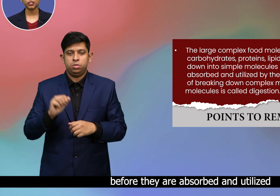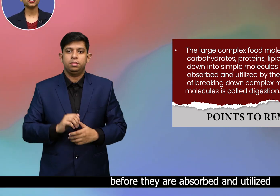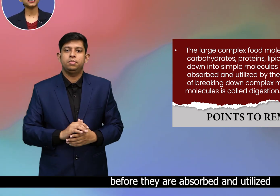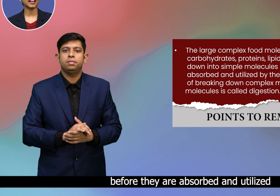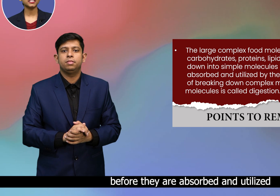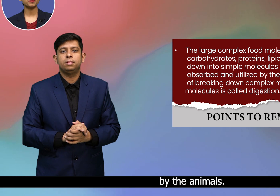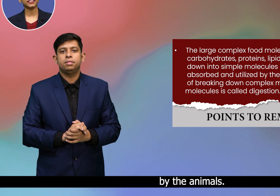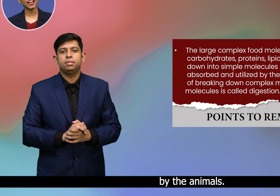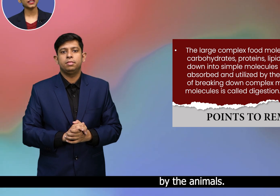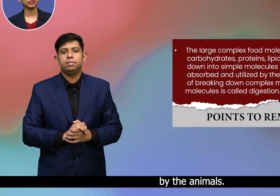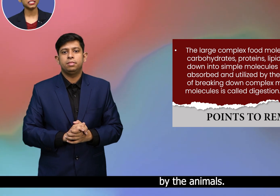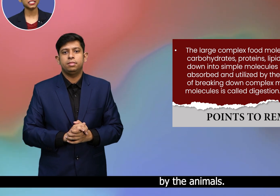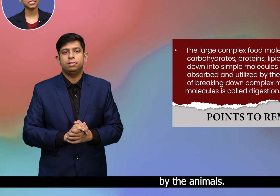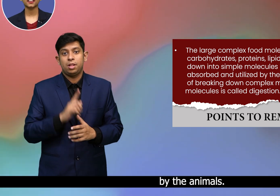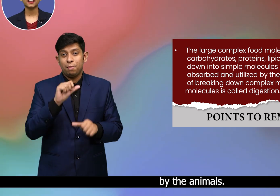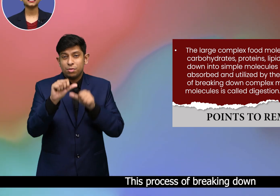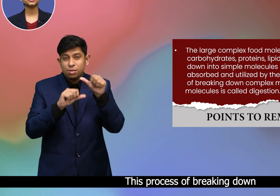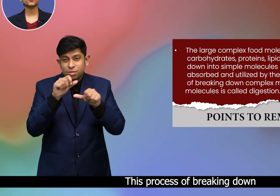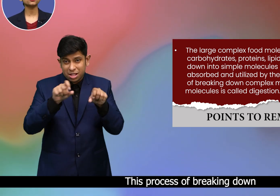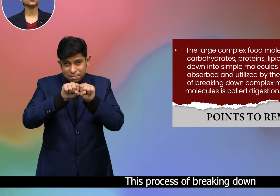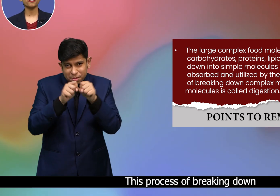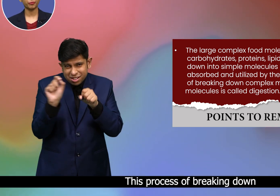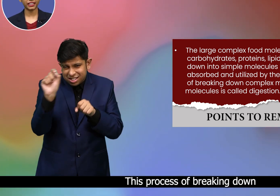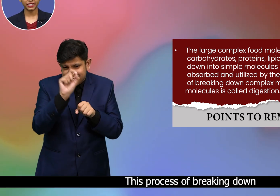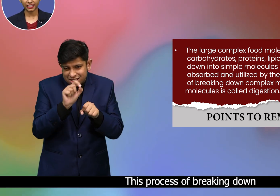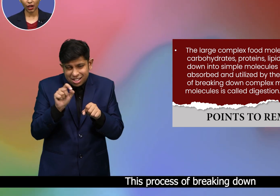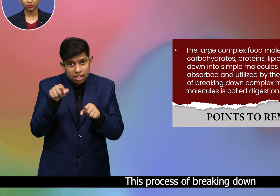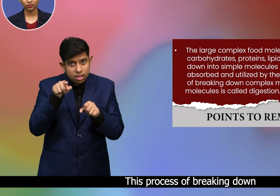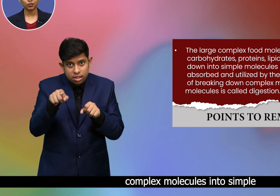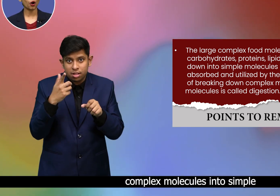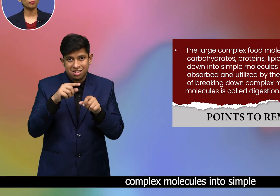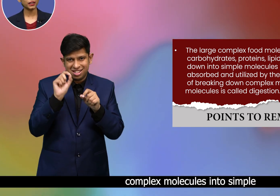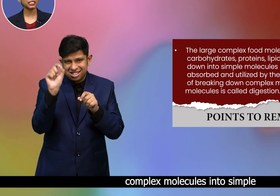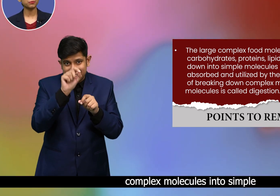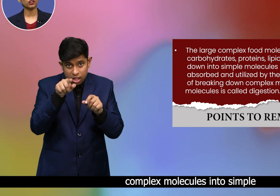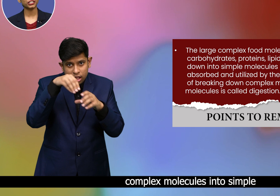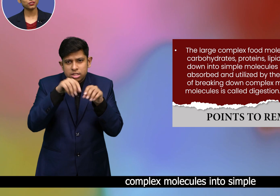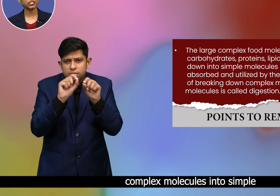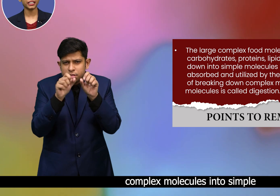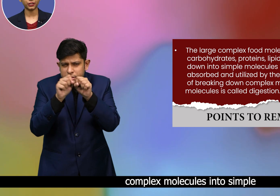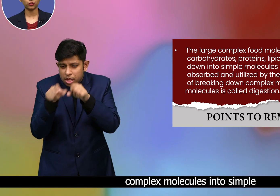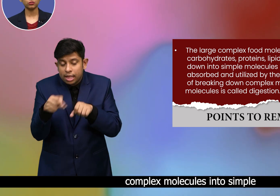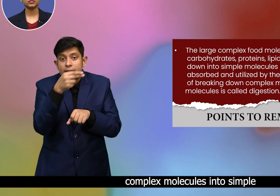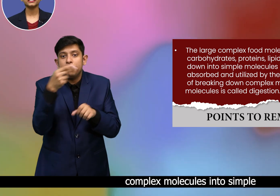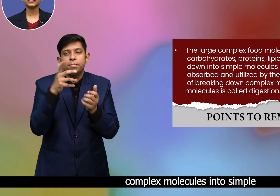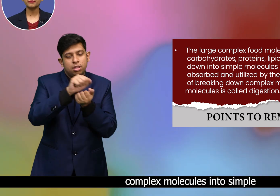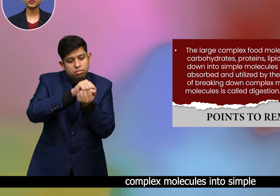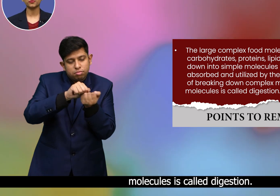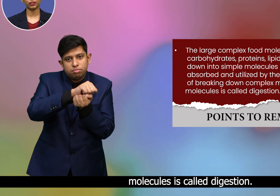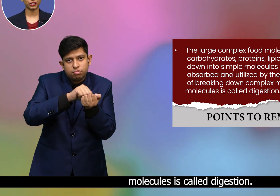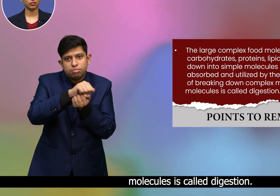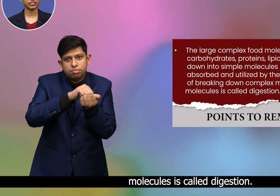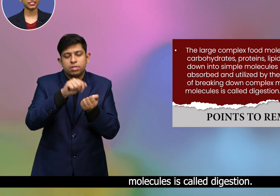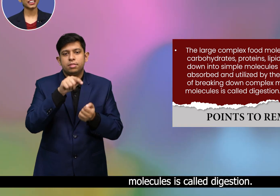and utilized by the animals. This process of breaking down complex molecules into